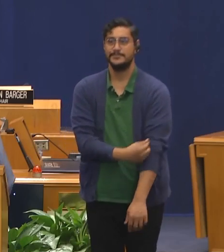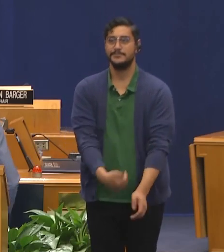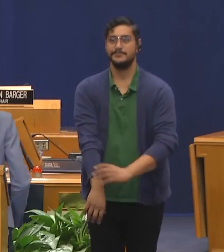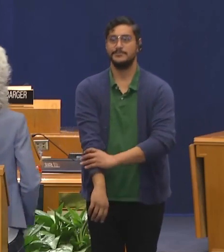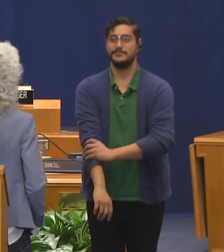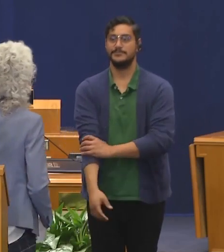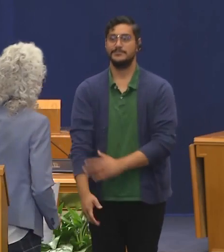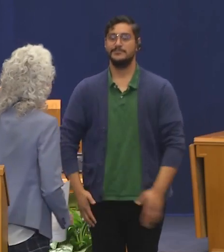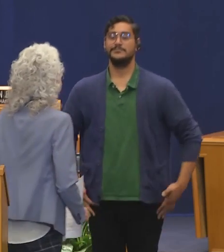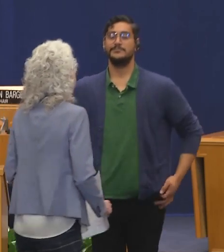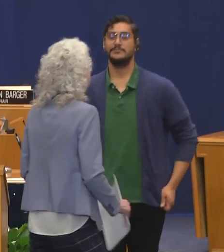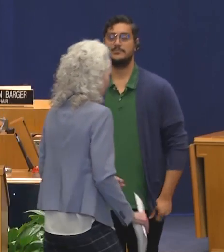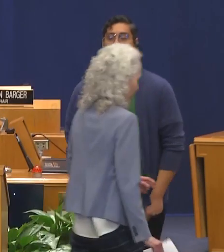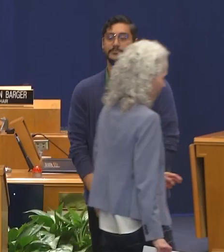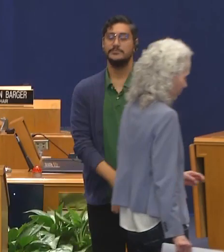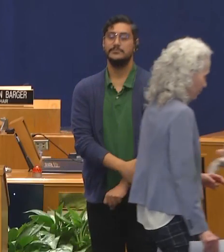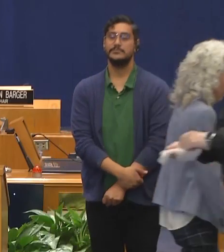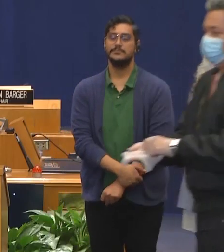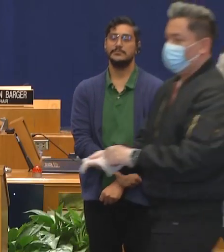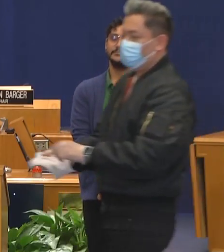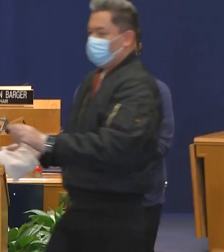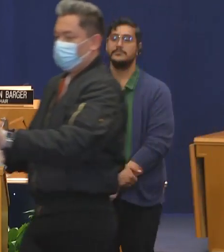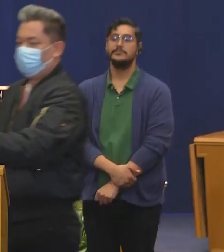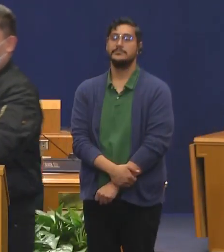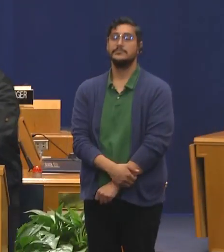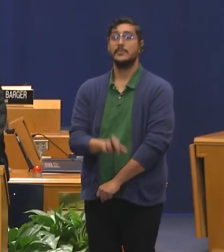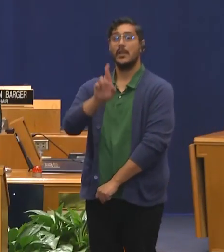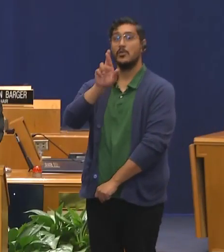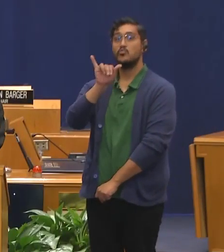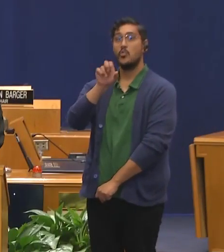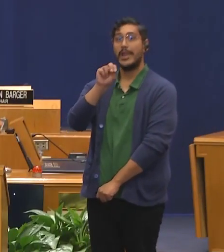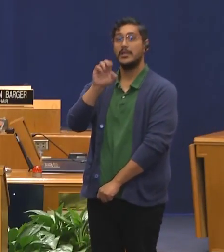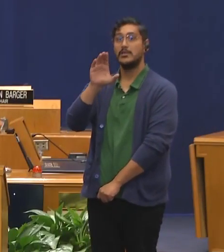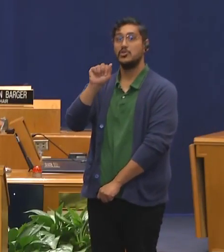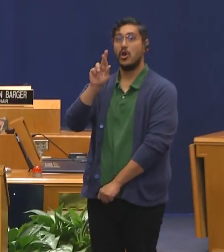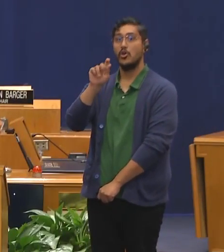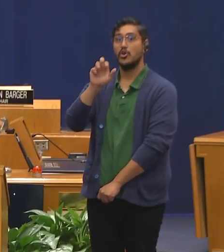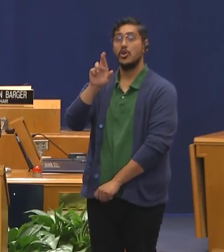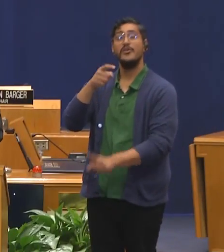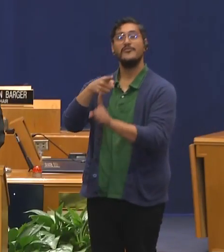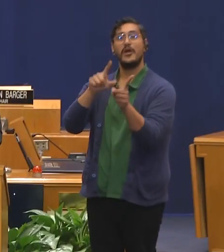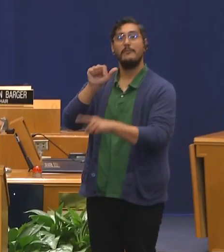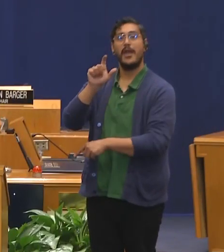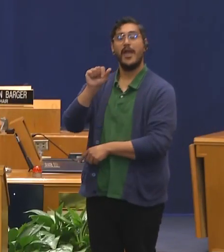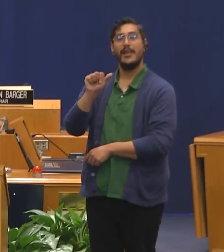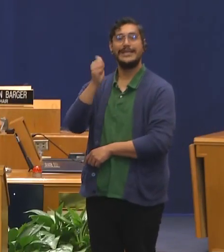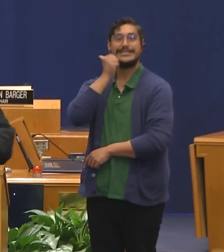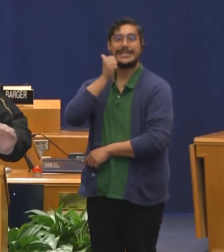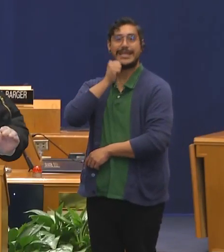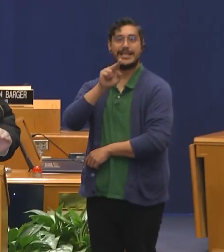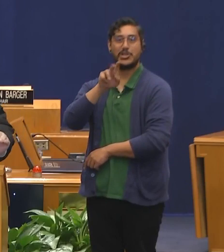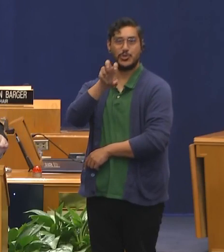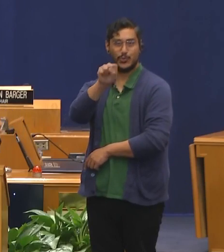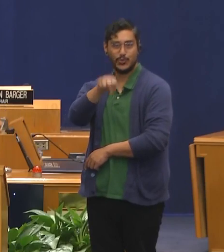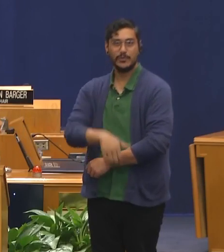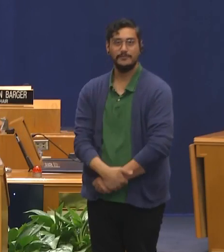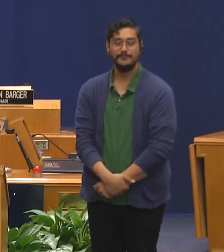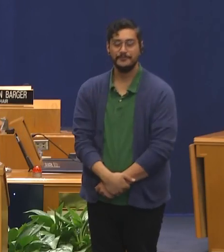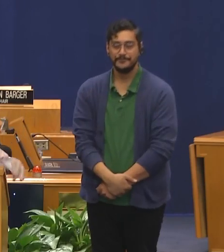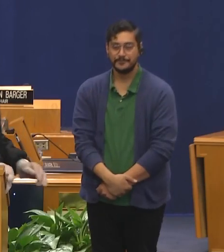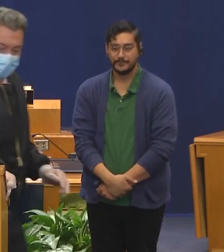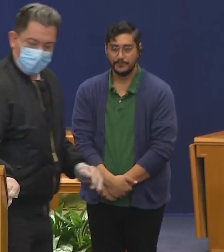That question will come from the line of Ryan Carter, Los Angeles Daily News. Go ahead, your line is open. Thank you very